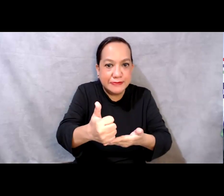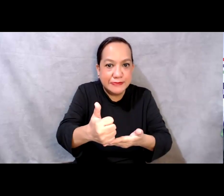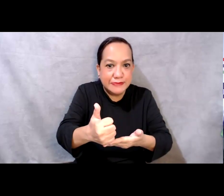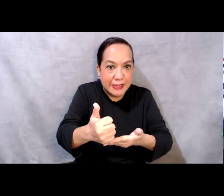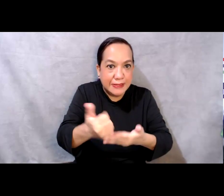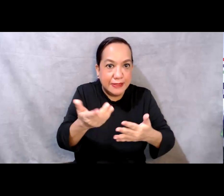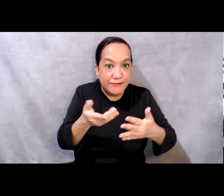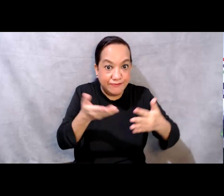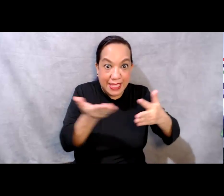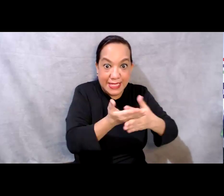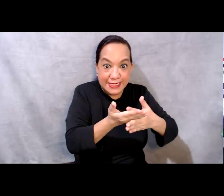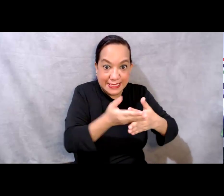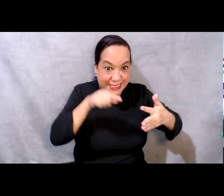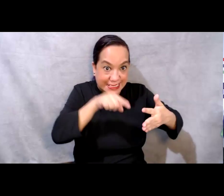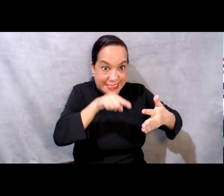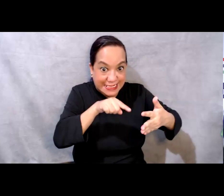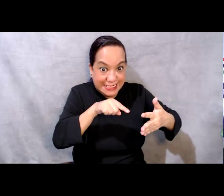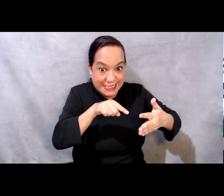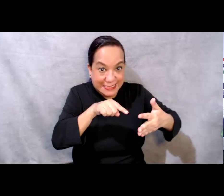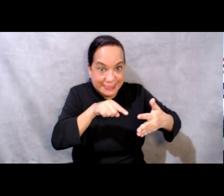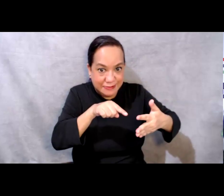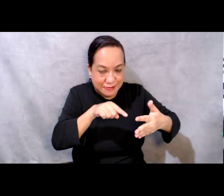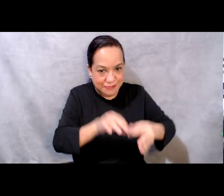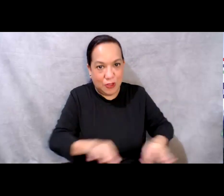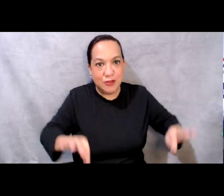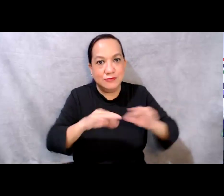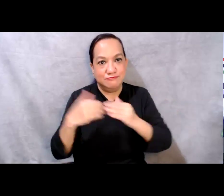that is often forgotten when